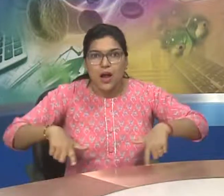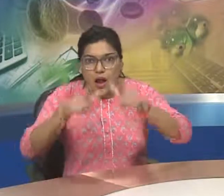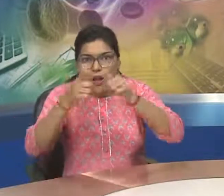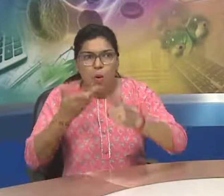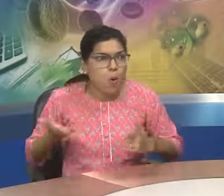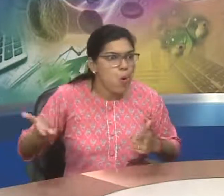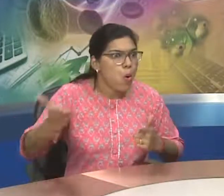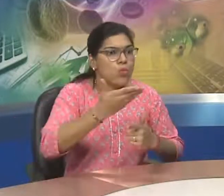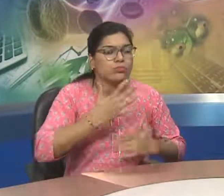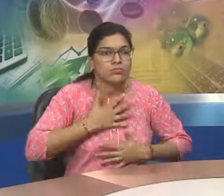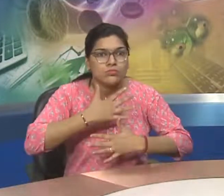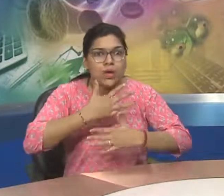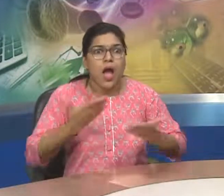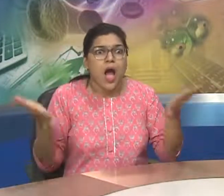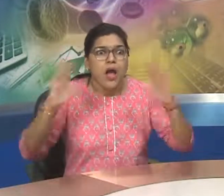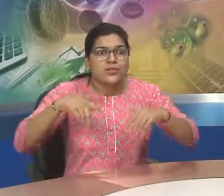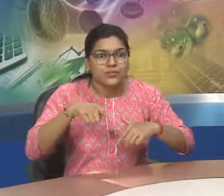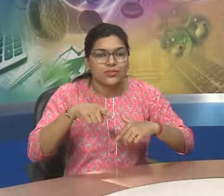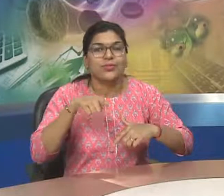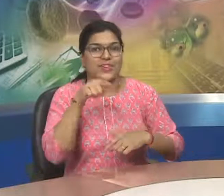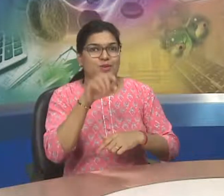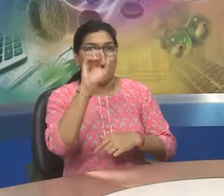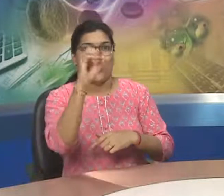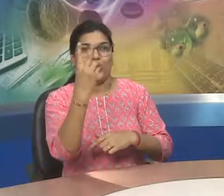is used by